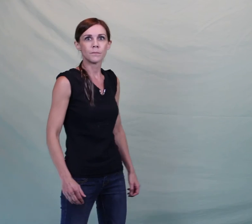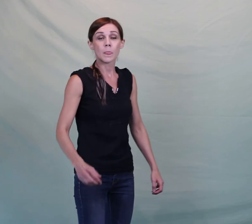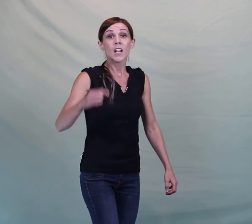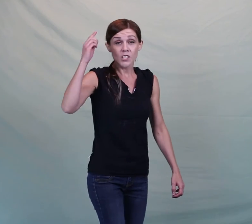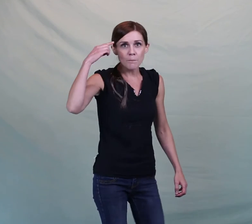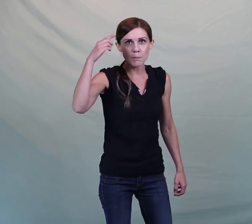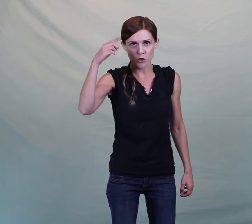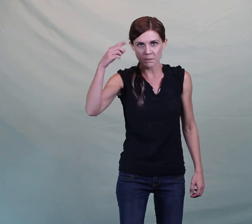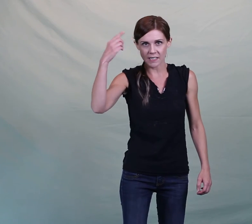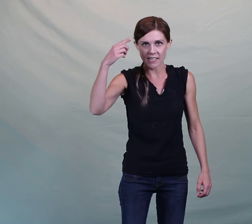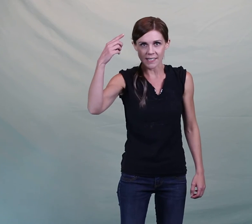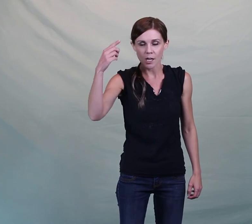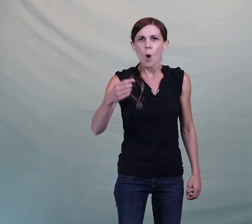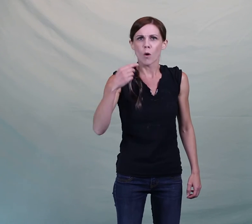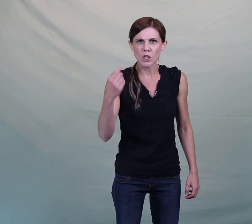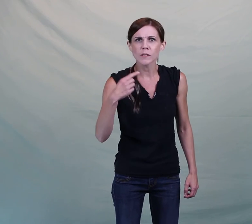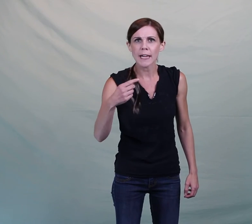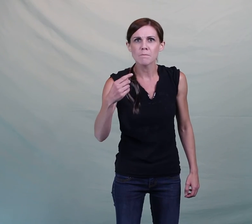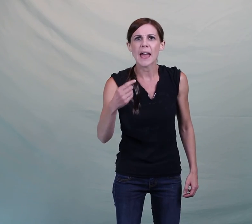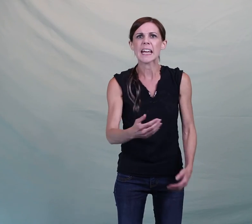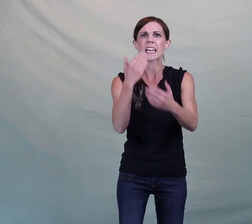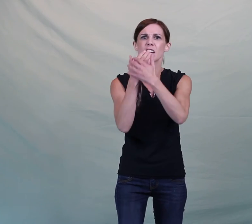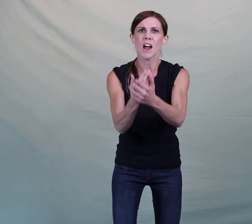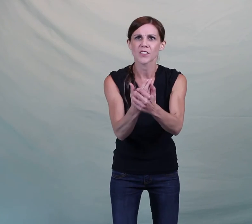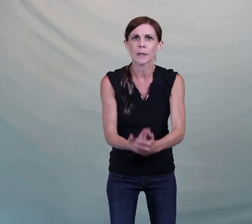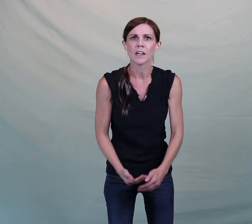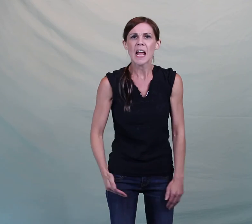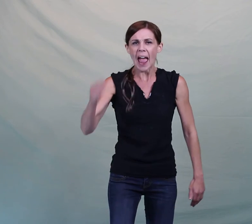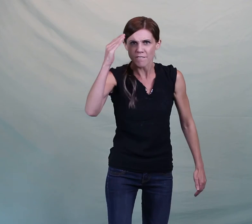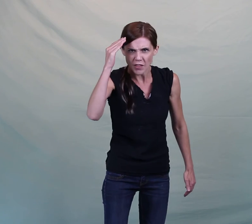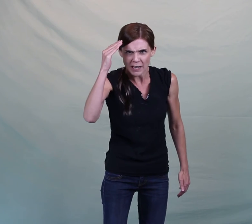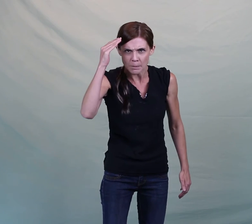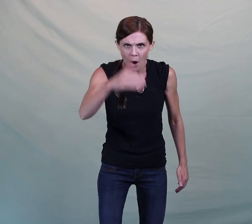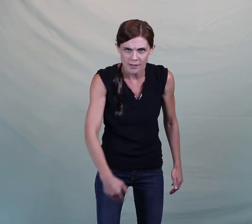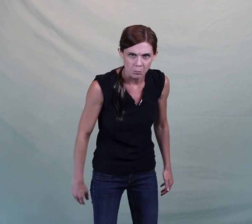Some people dream success while you lay in bed and give it nothing. Everything's impossible.